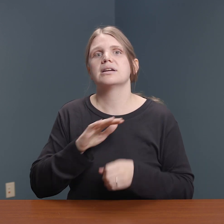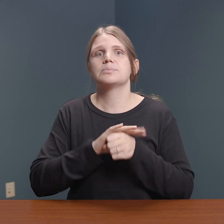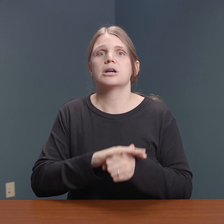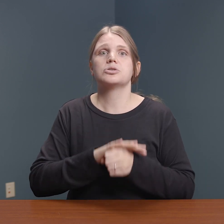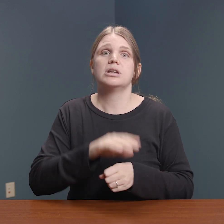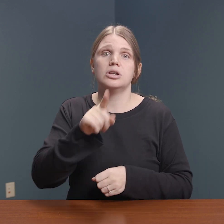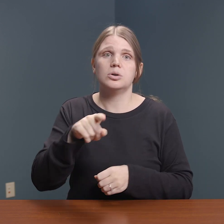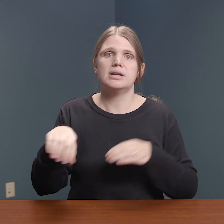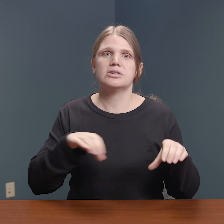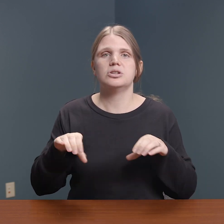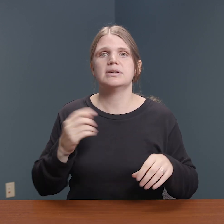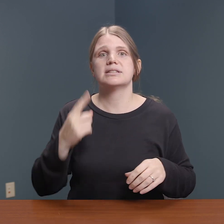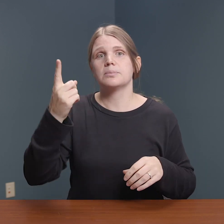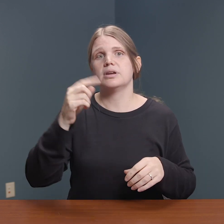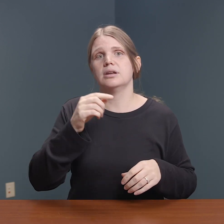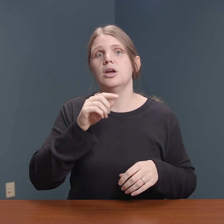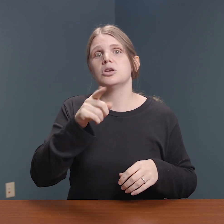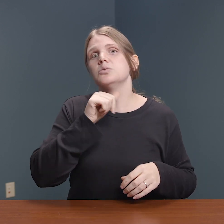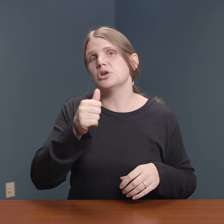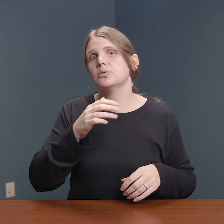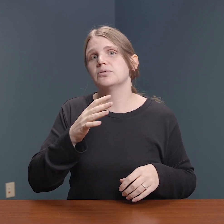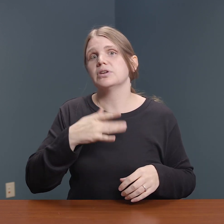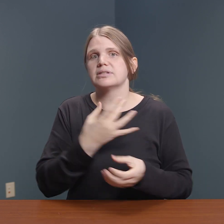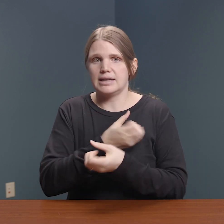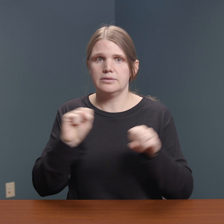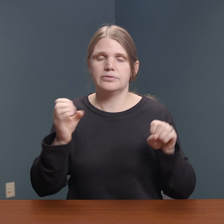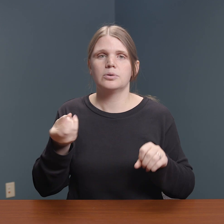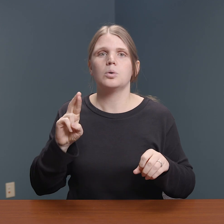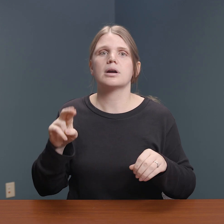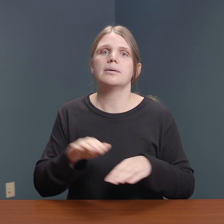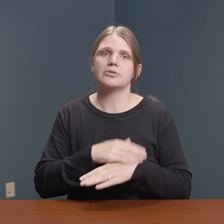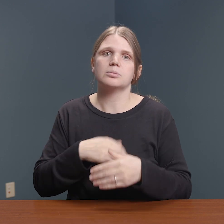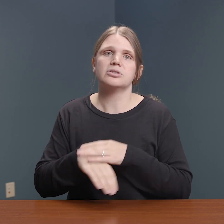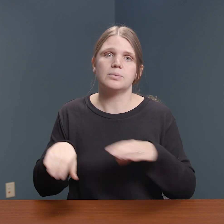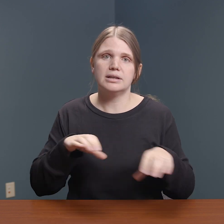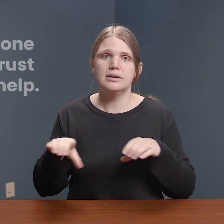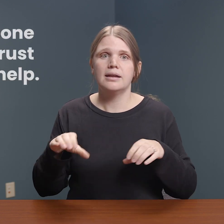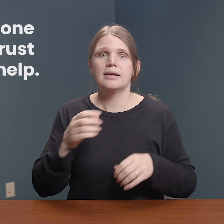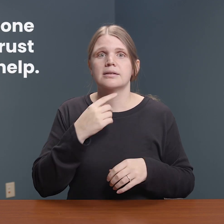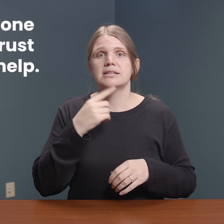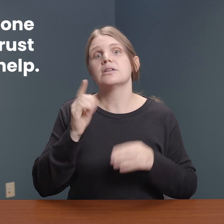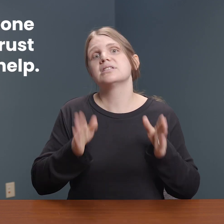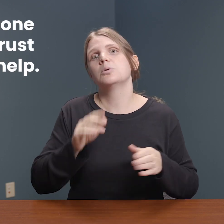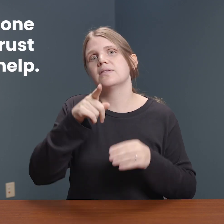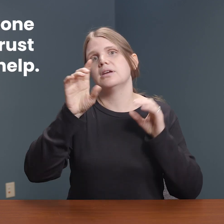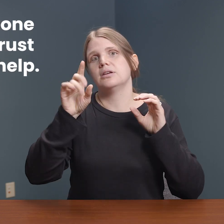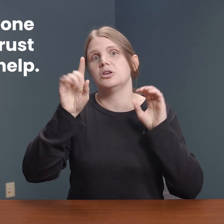is pressuring you into doing something you don't feel safe or comfortable doing, tell someone that you